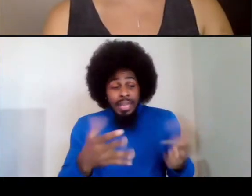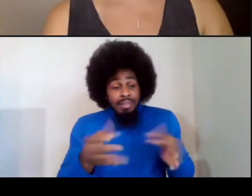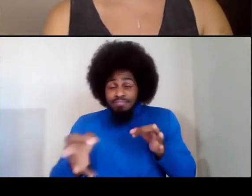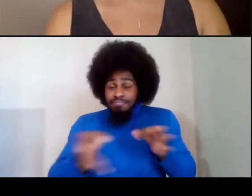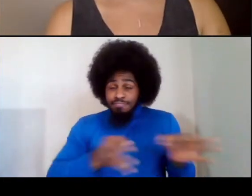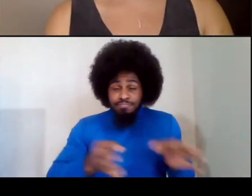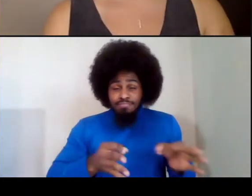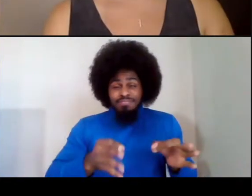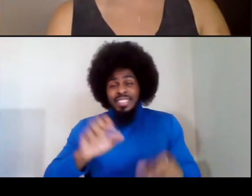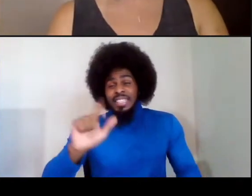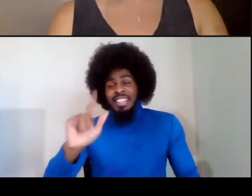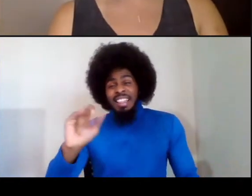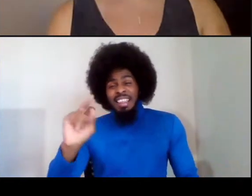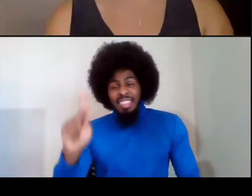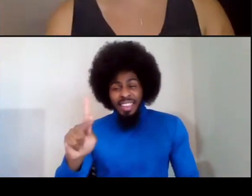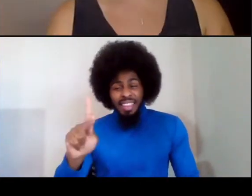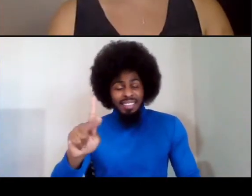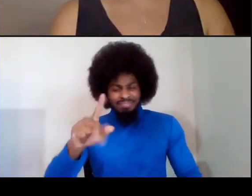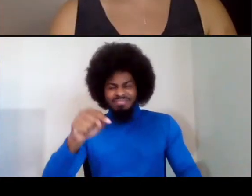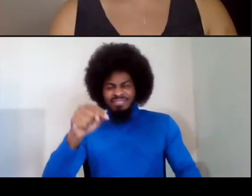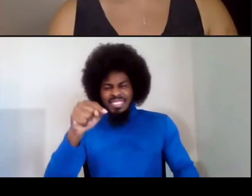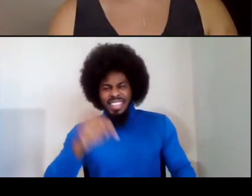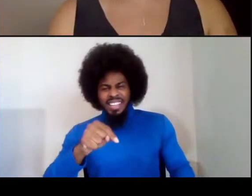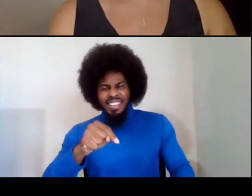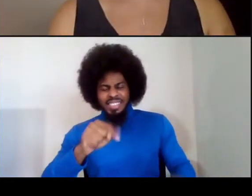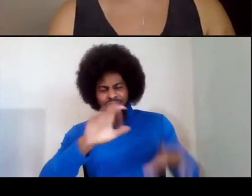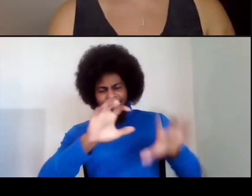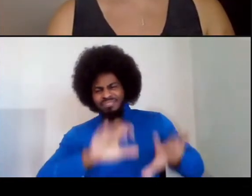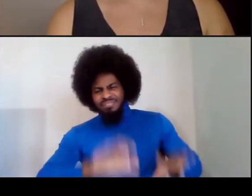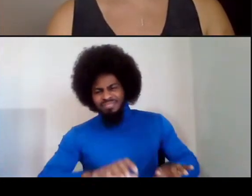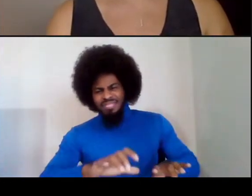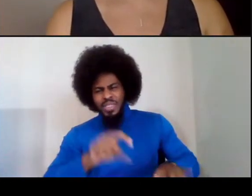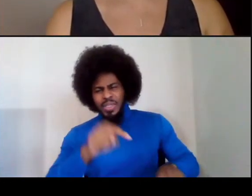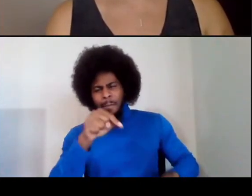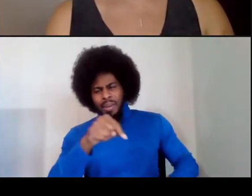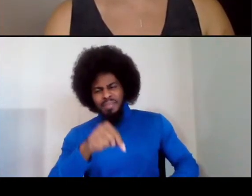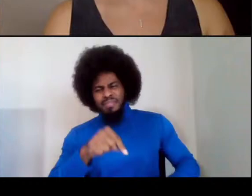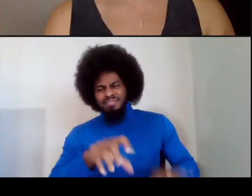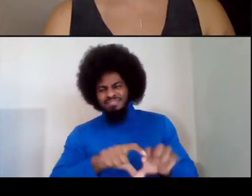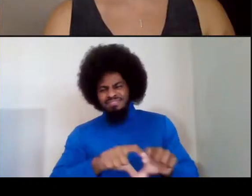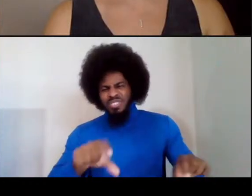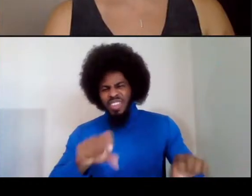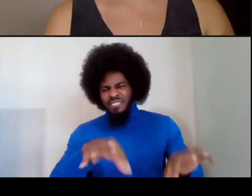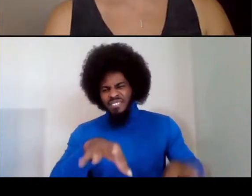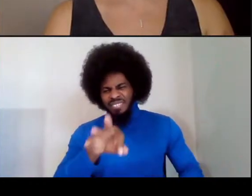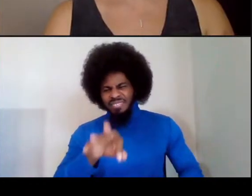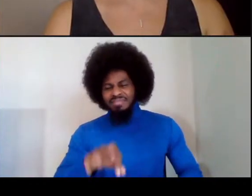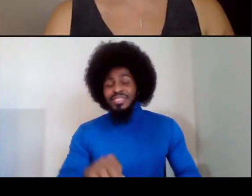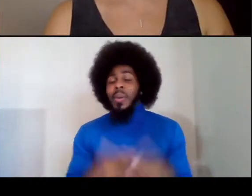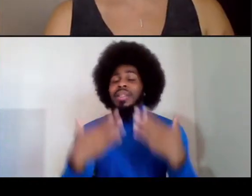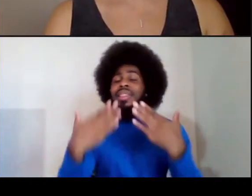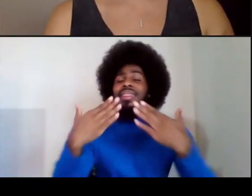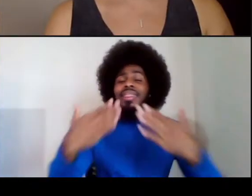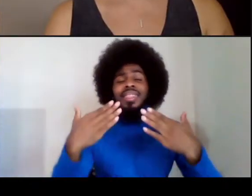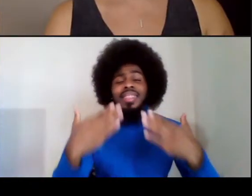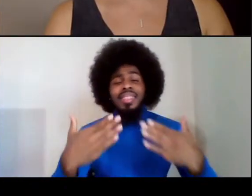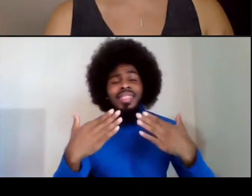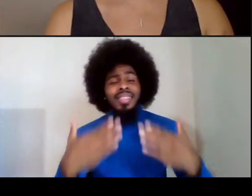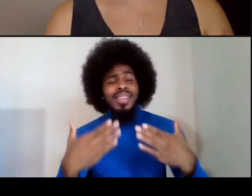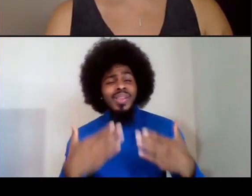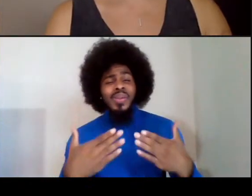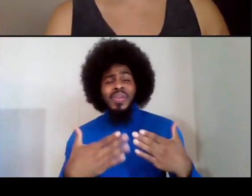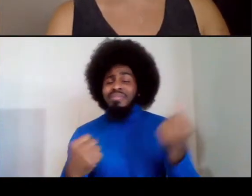this video, so you can go ahead and check that out. And we just always thank everyone for your continual love and